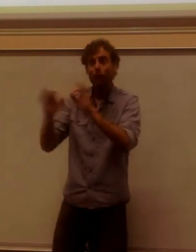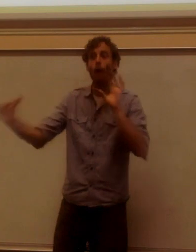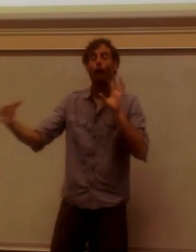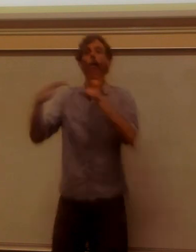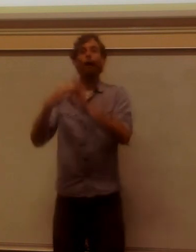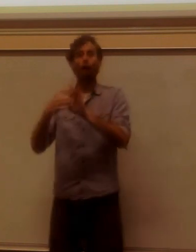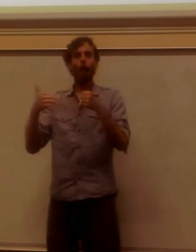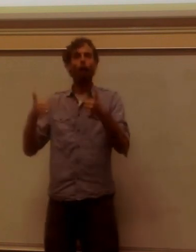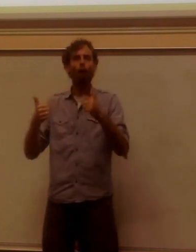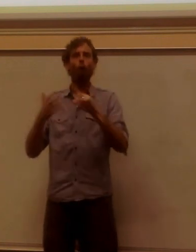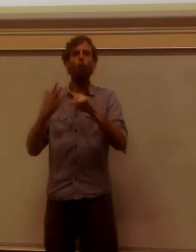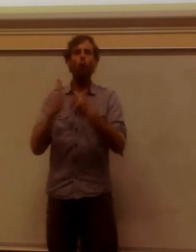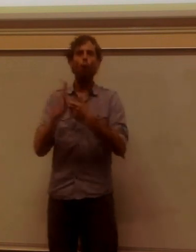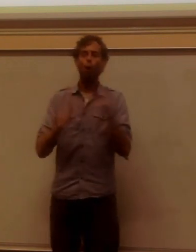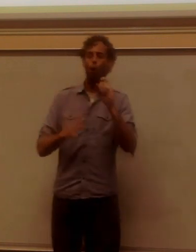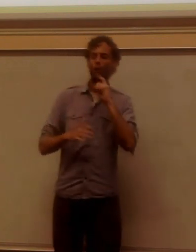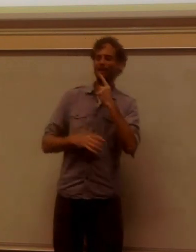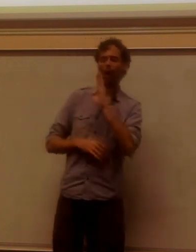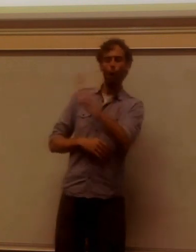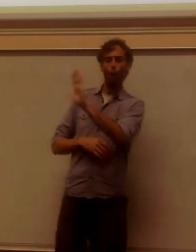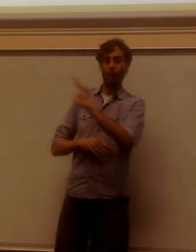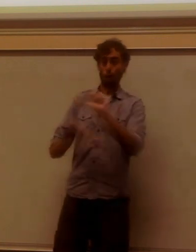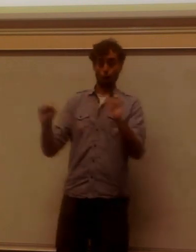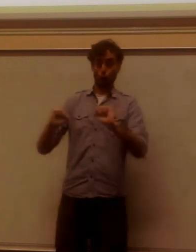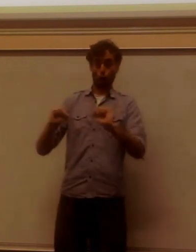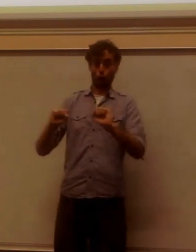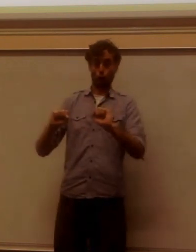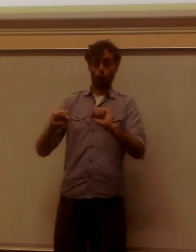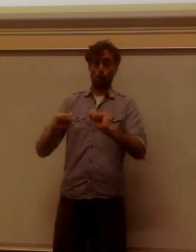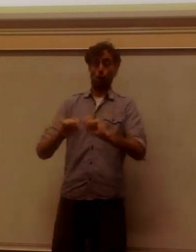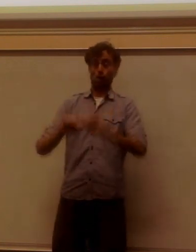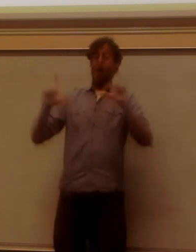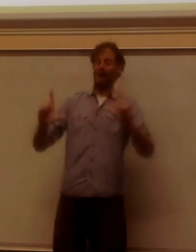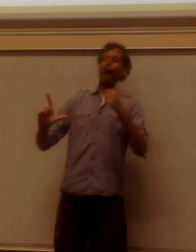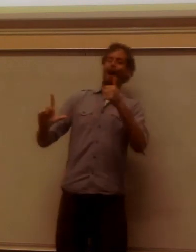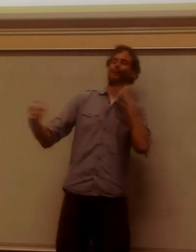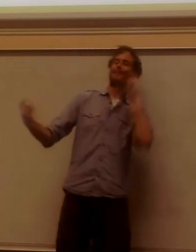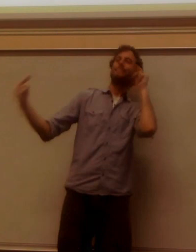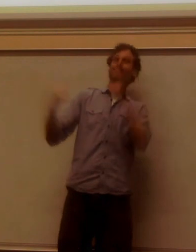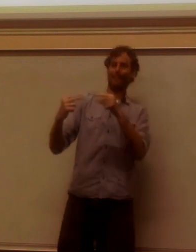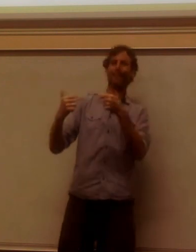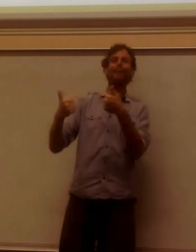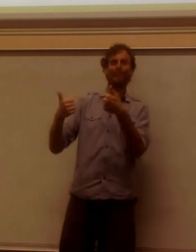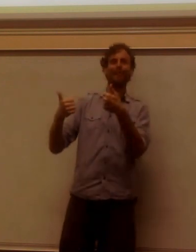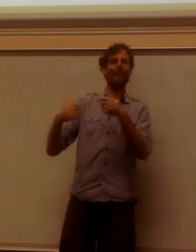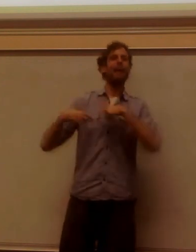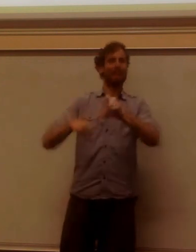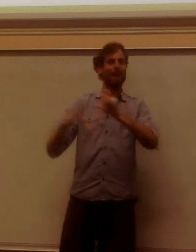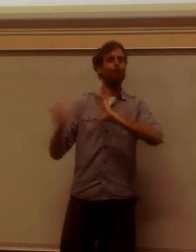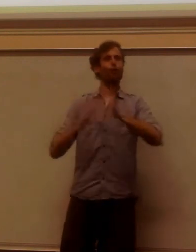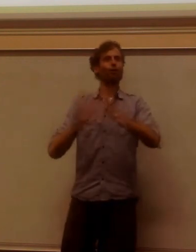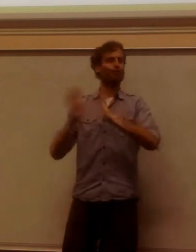advice to callers and would explain what was happening if there were